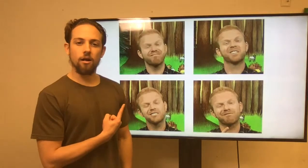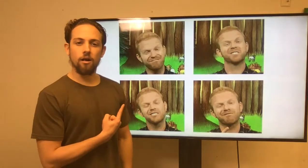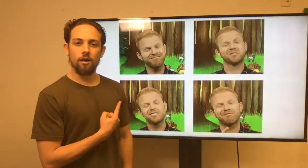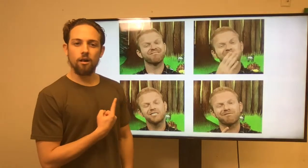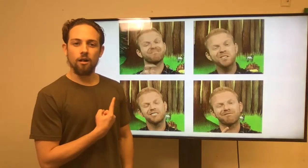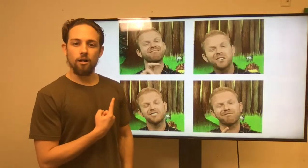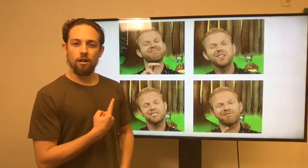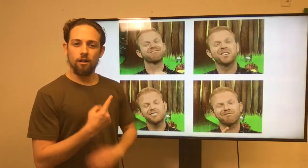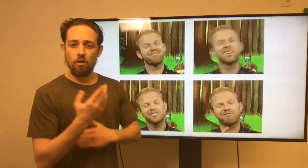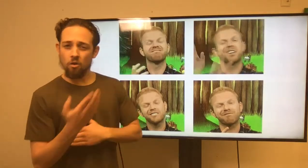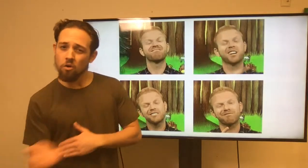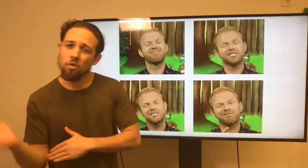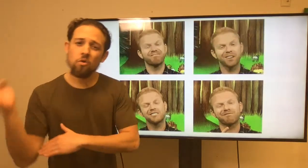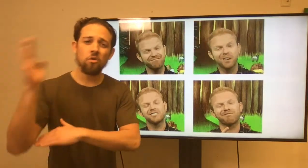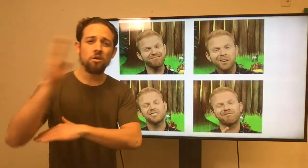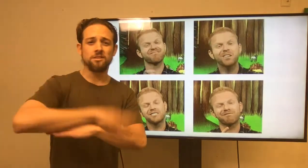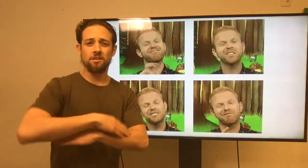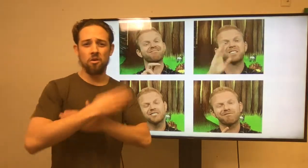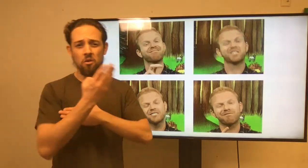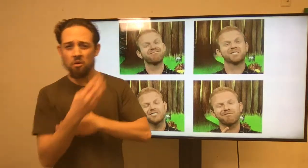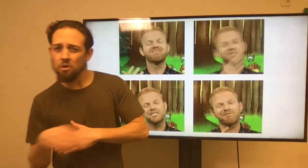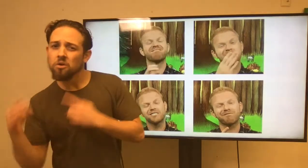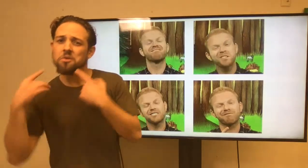What do we see him doing there?